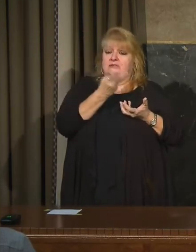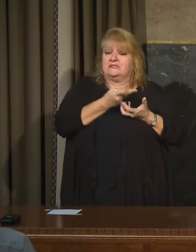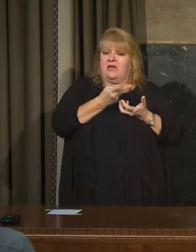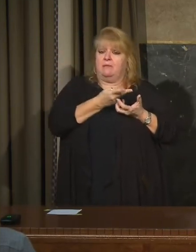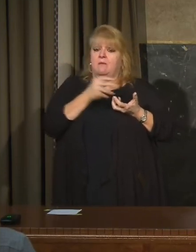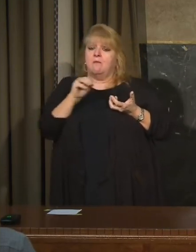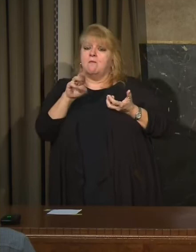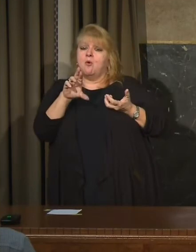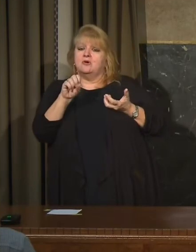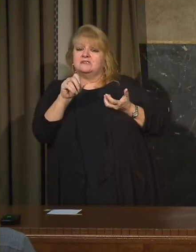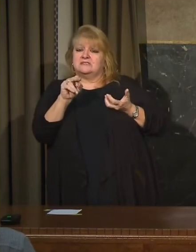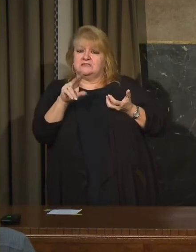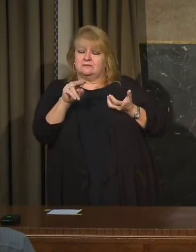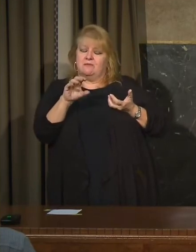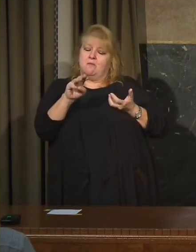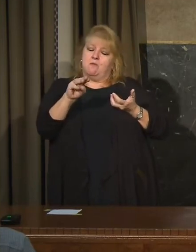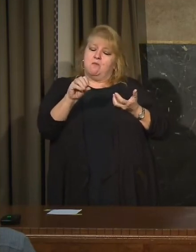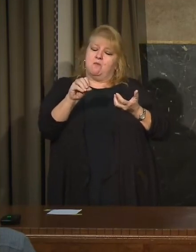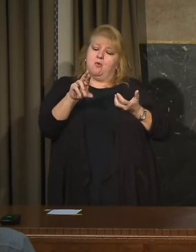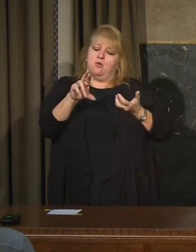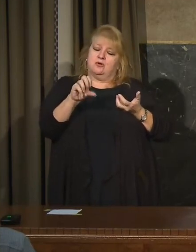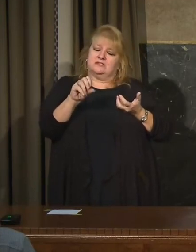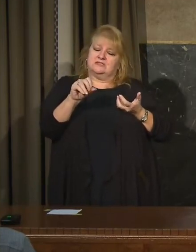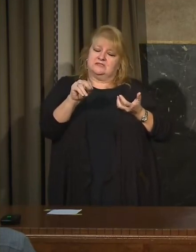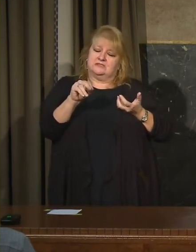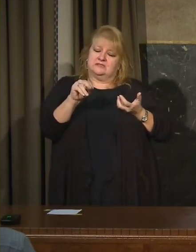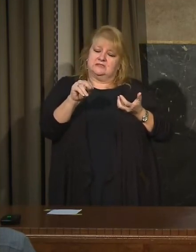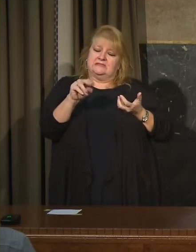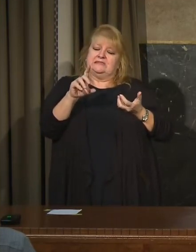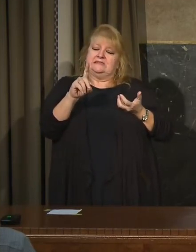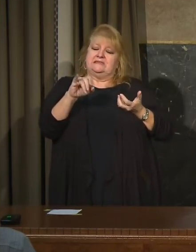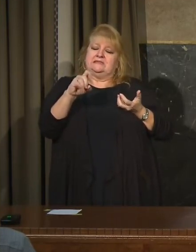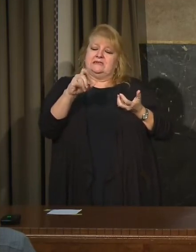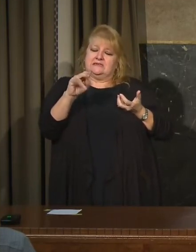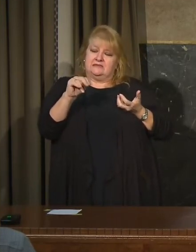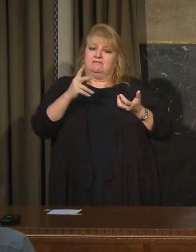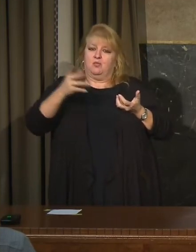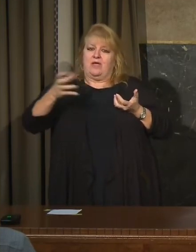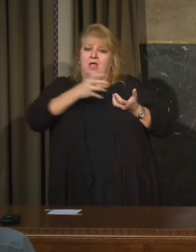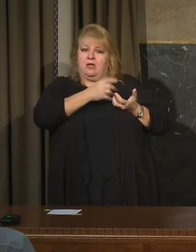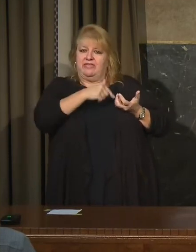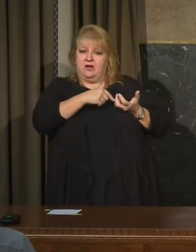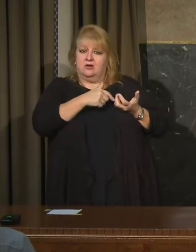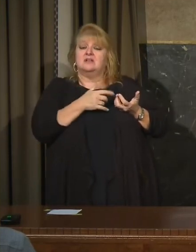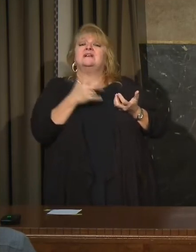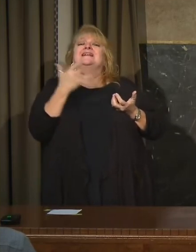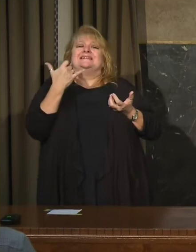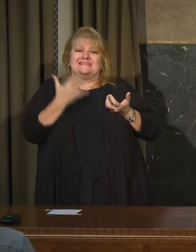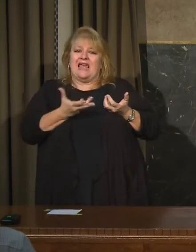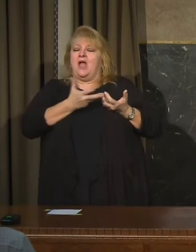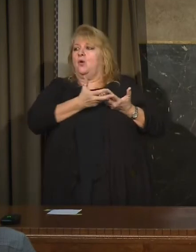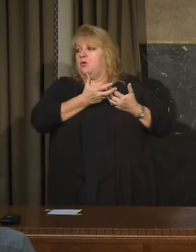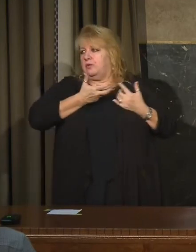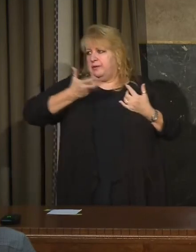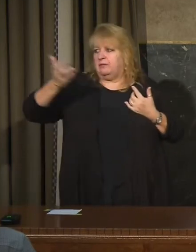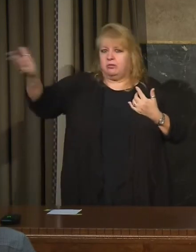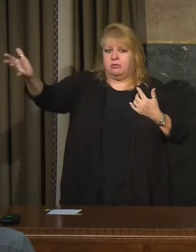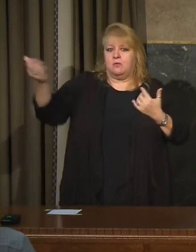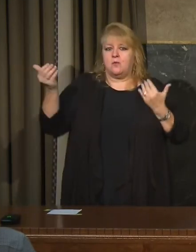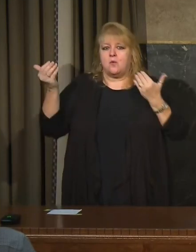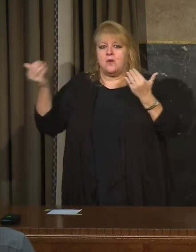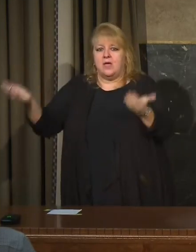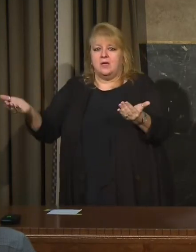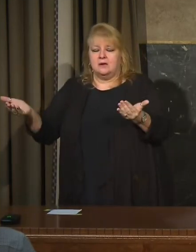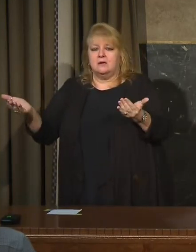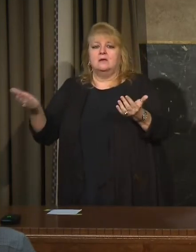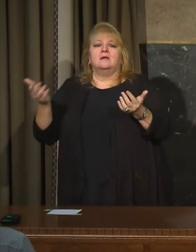Morrison-Dixon facility. We've changed that policy as of this week. So now there will be no kind of supply on hold. So all that to say,